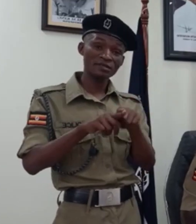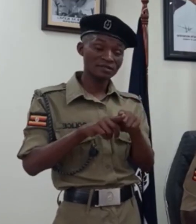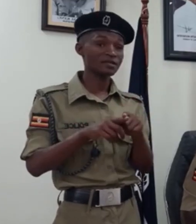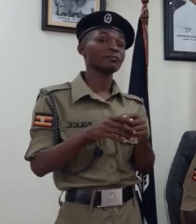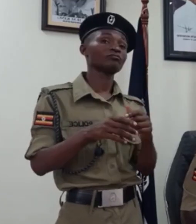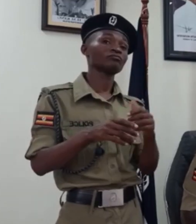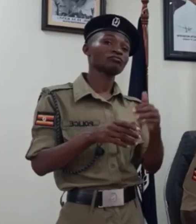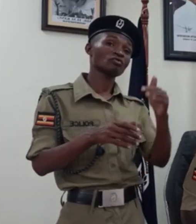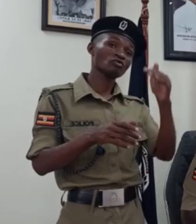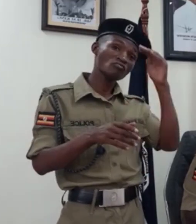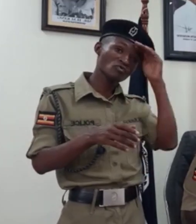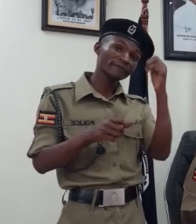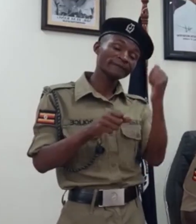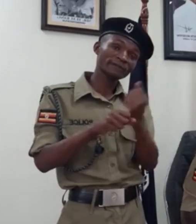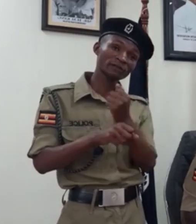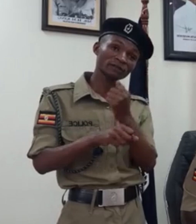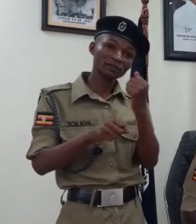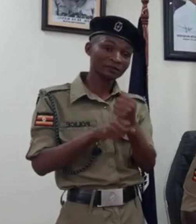ab'enganda, ab'emikwano,